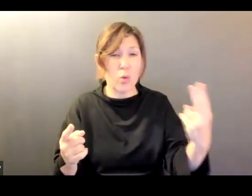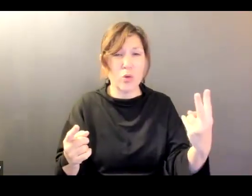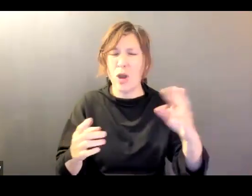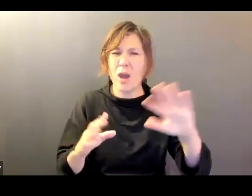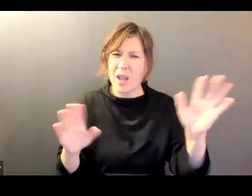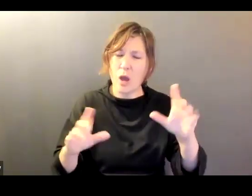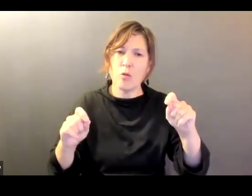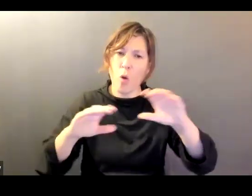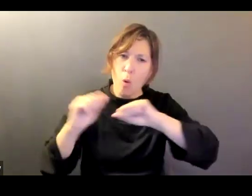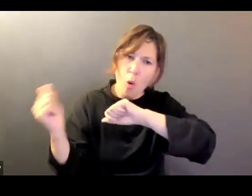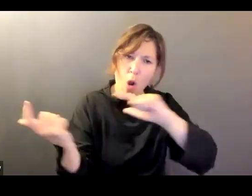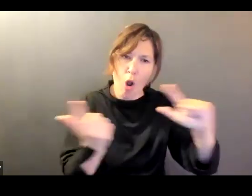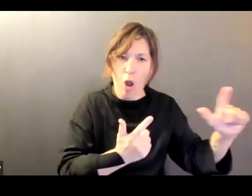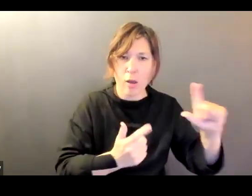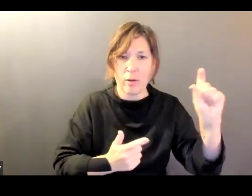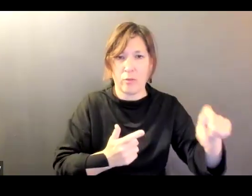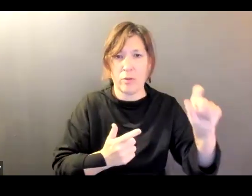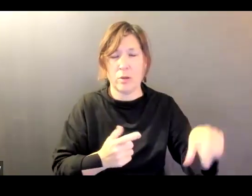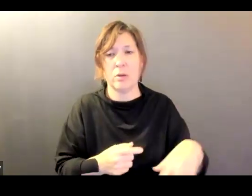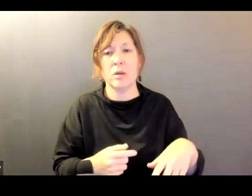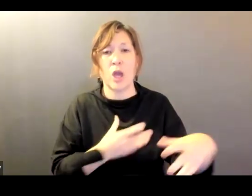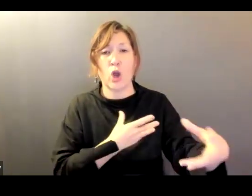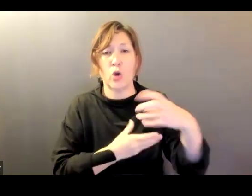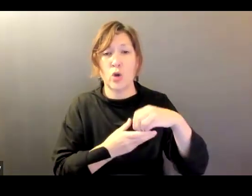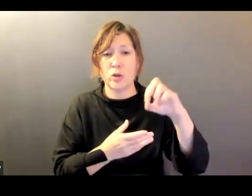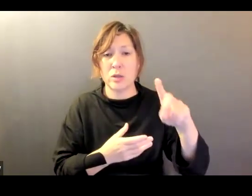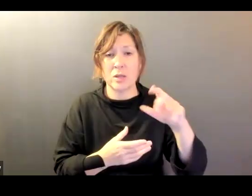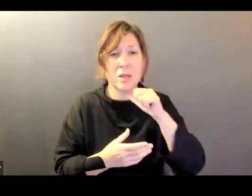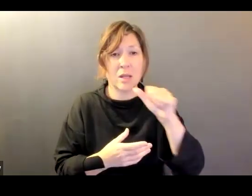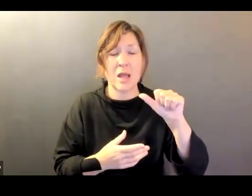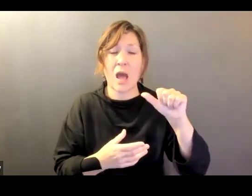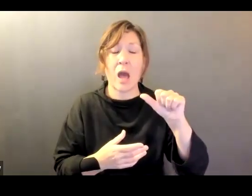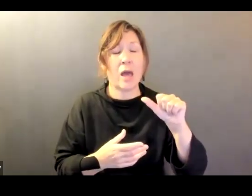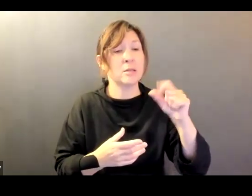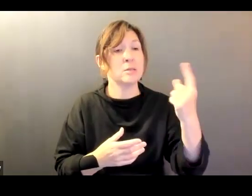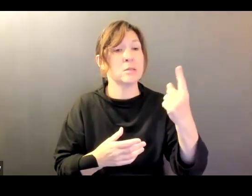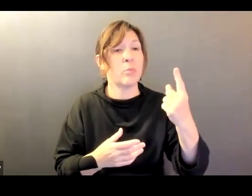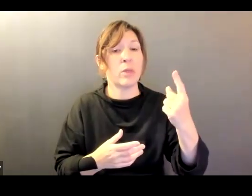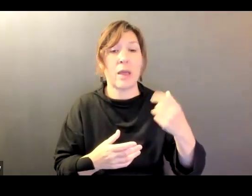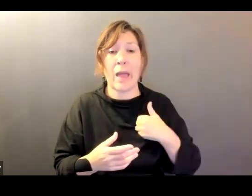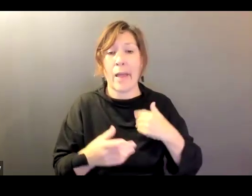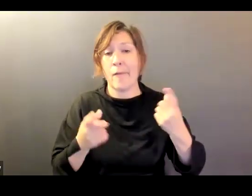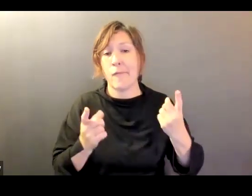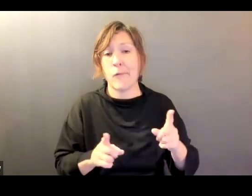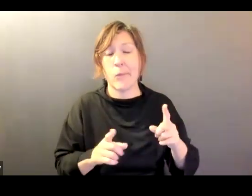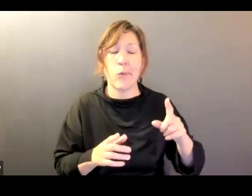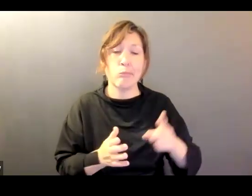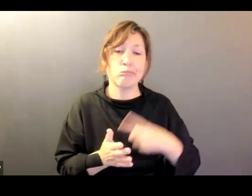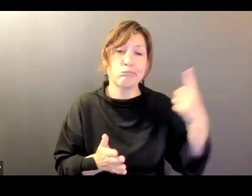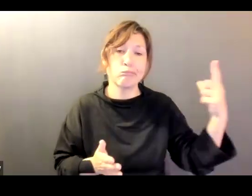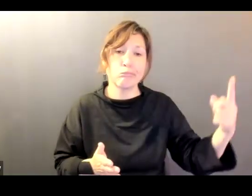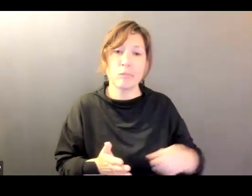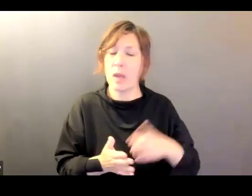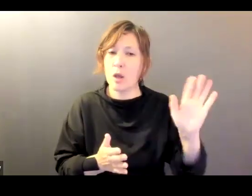ensure that inclusive education isn't something that students experience only sometimes. It's something they experience consistently in